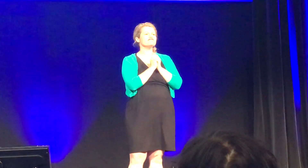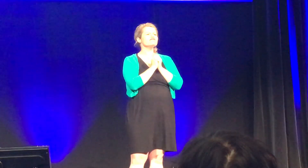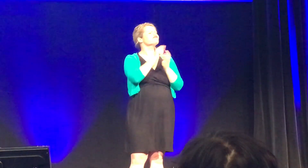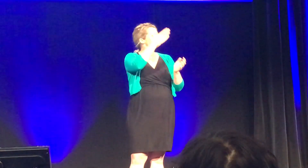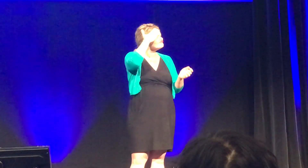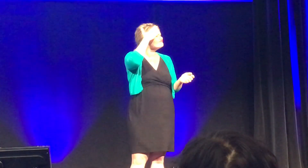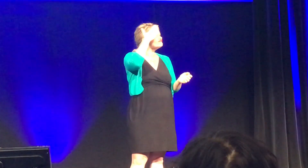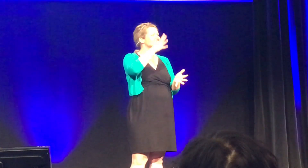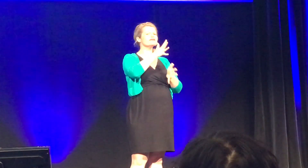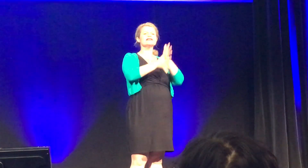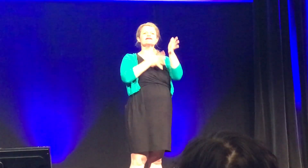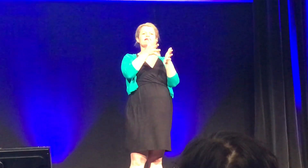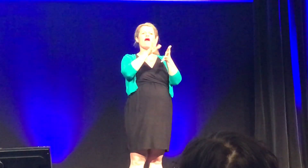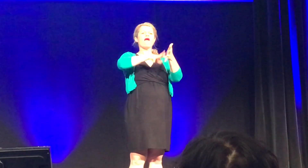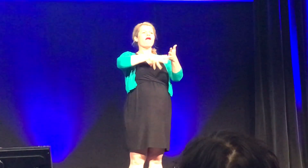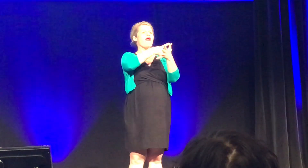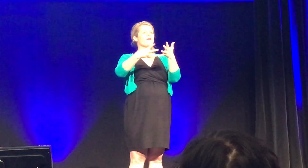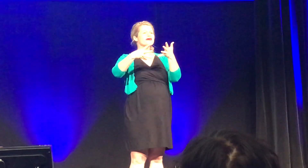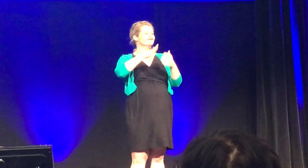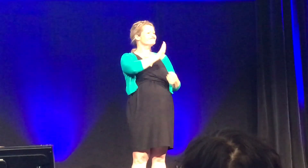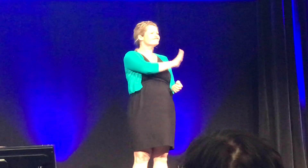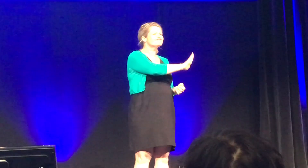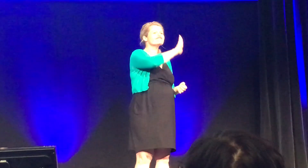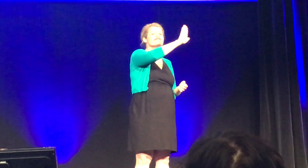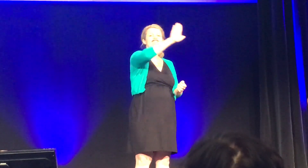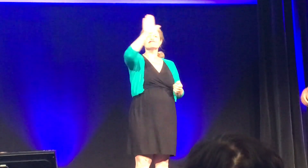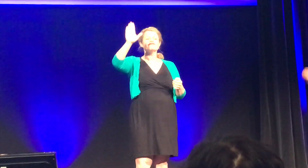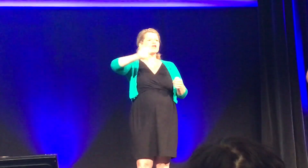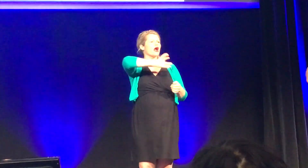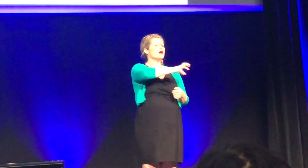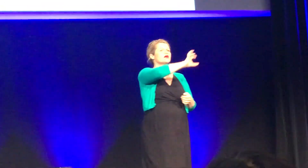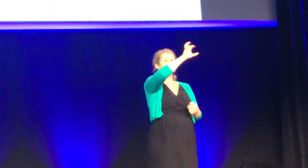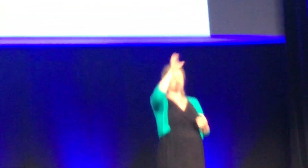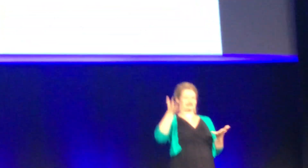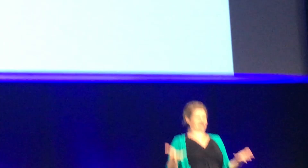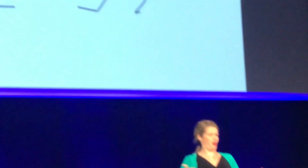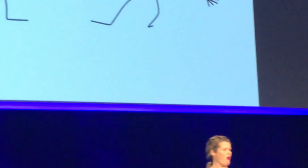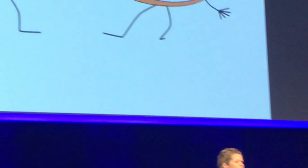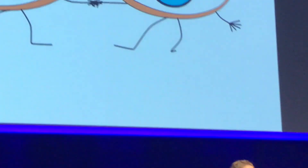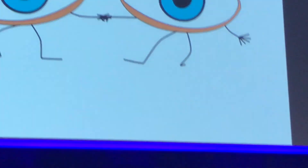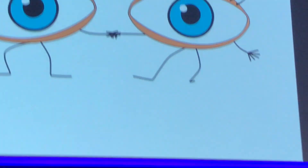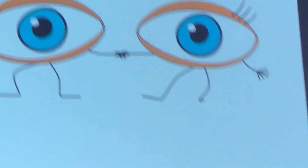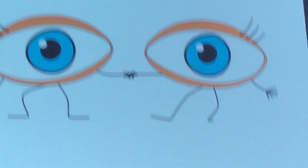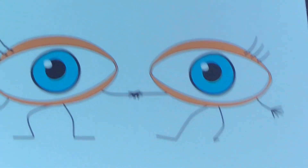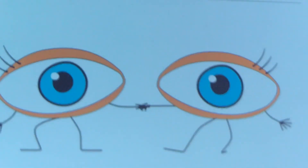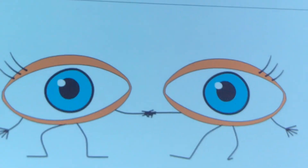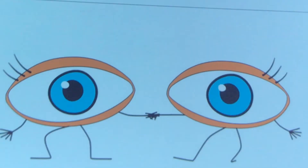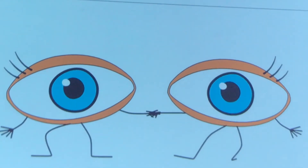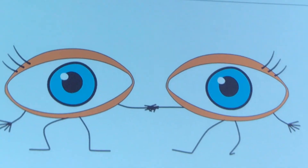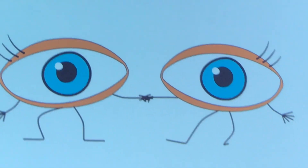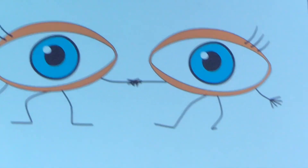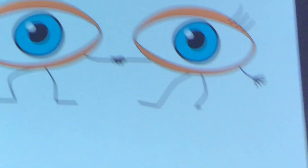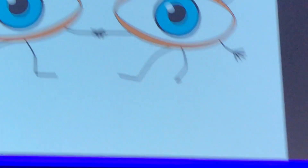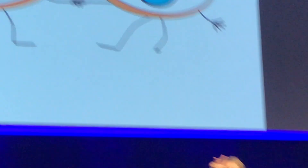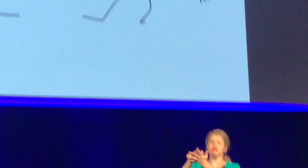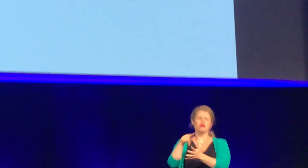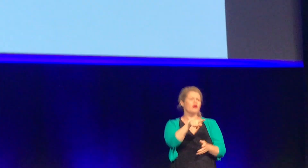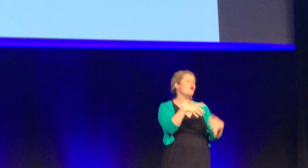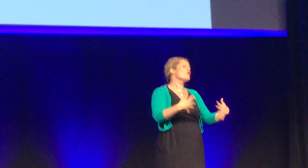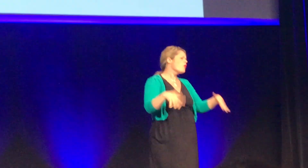countries. So one way to overcome that, we thought, would be to get some funding so that we could create